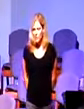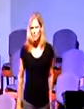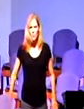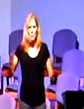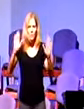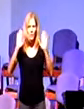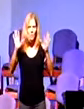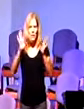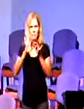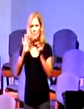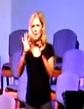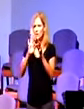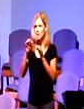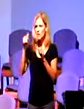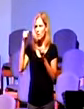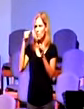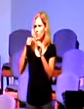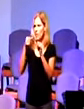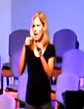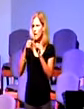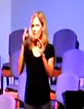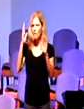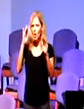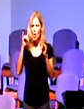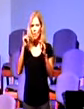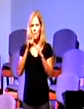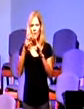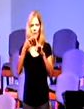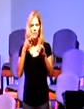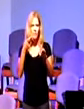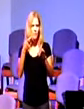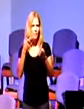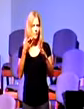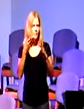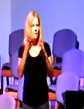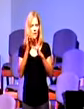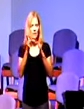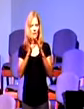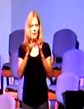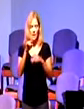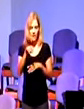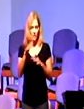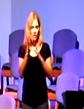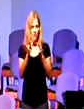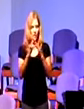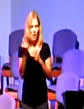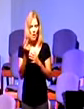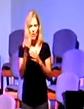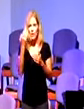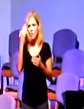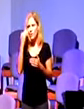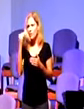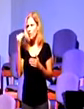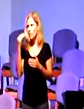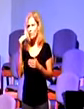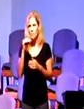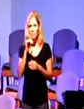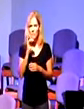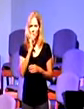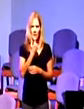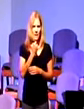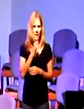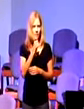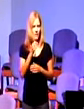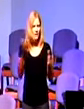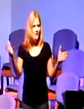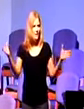great message and reminder of the hope that comes through Jesus and him alone. And, you know, we'd be remiss this morning if we